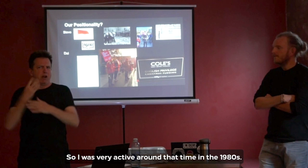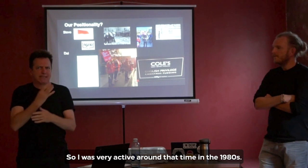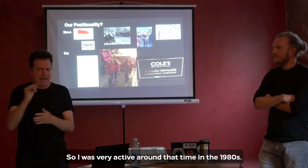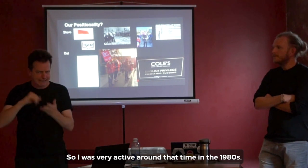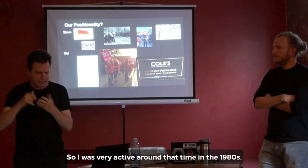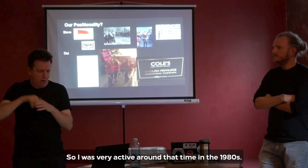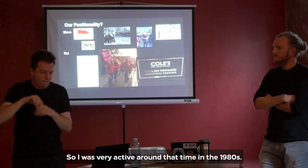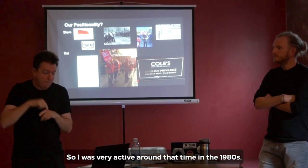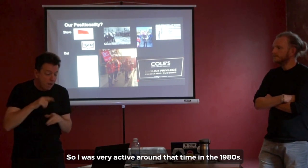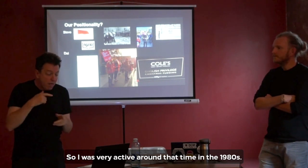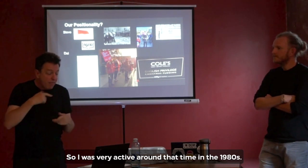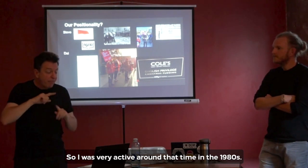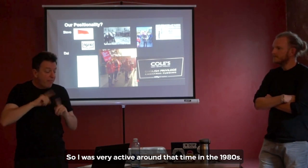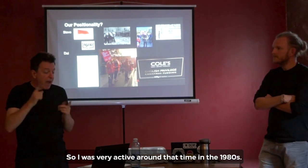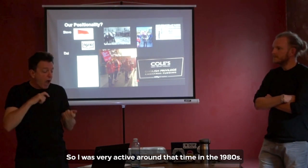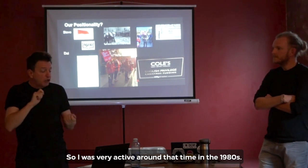that time in the 1980s.